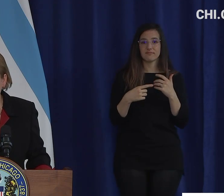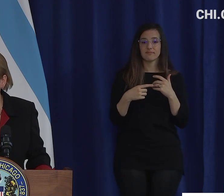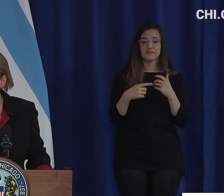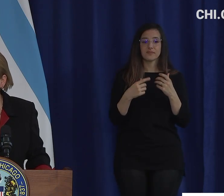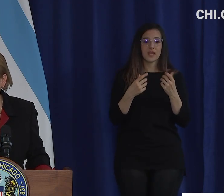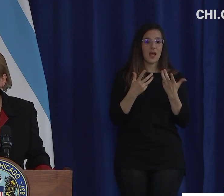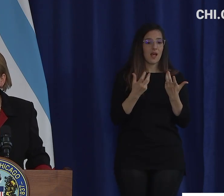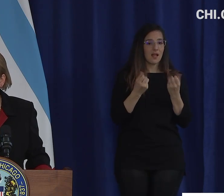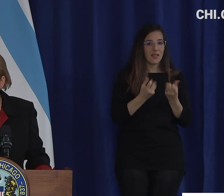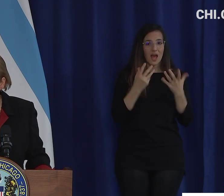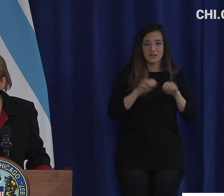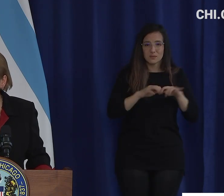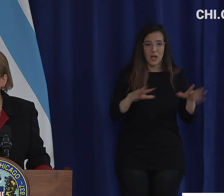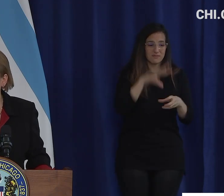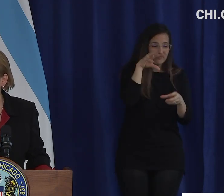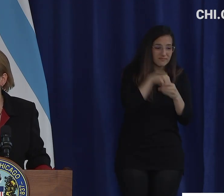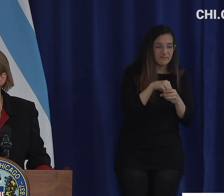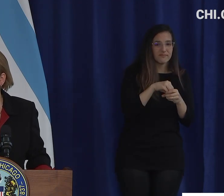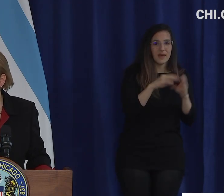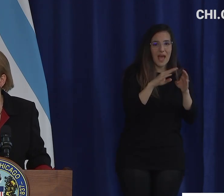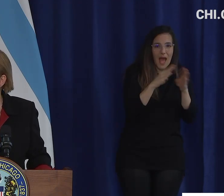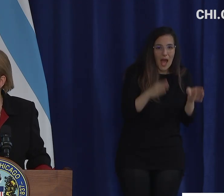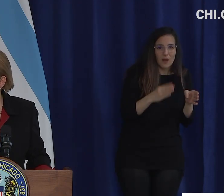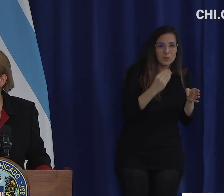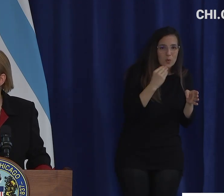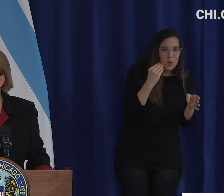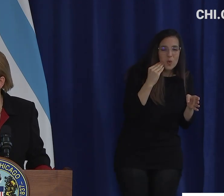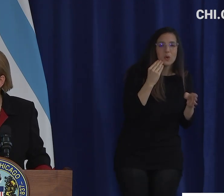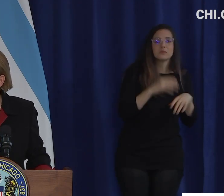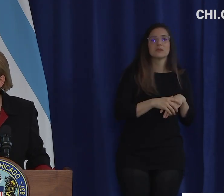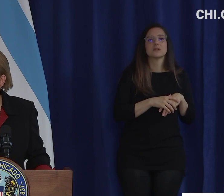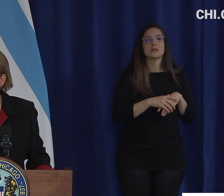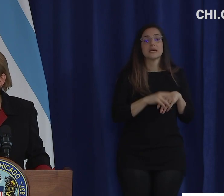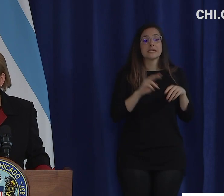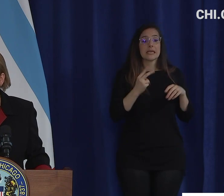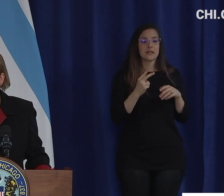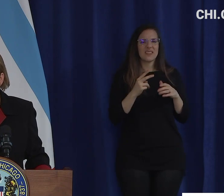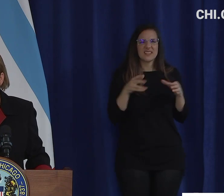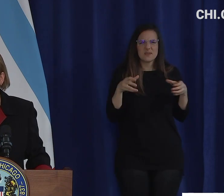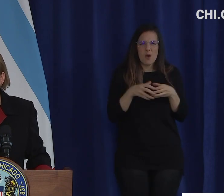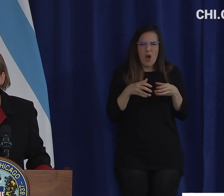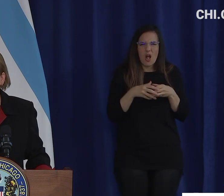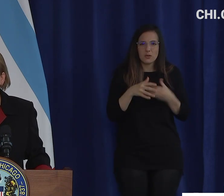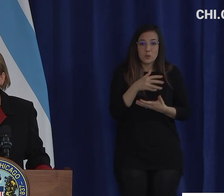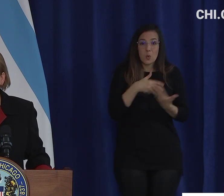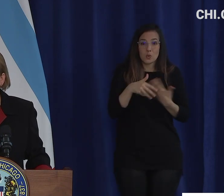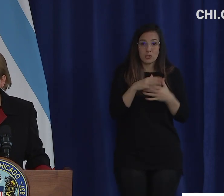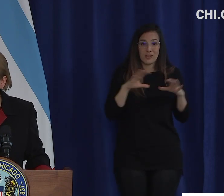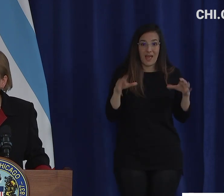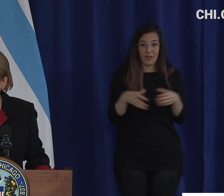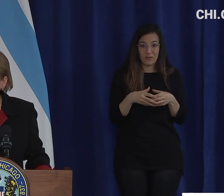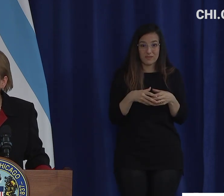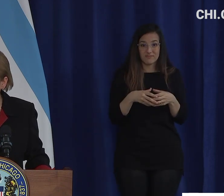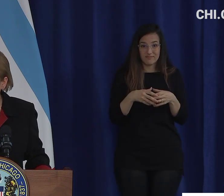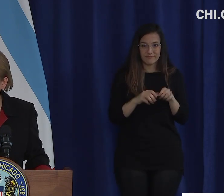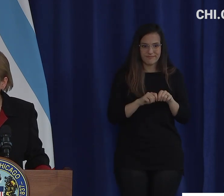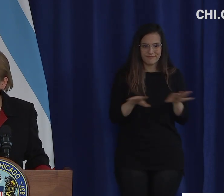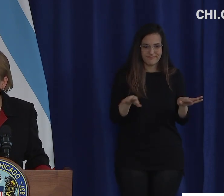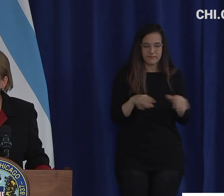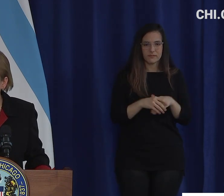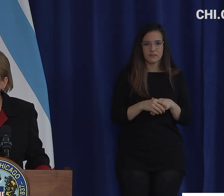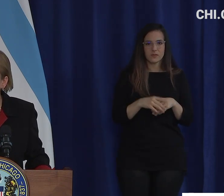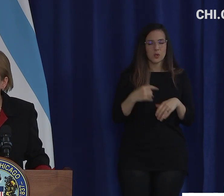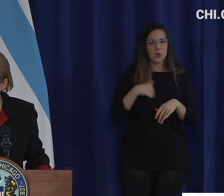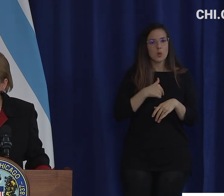household spread, first and foremost. Secondly, by a lot of these smaller social gatherings. We push our pop-up